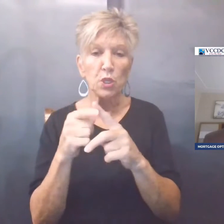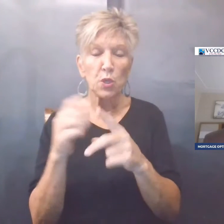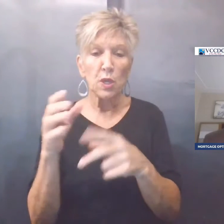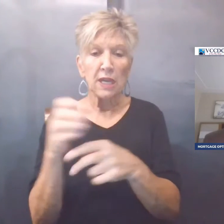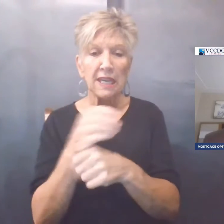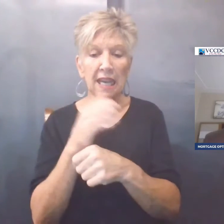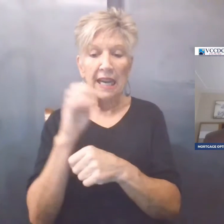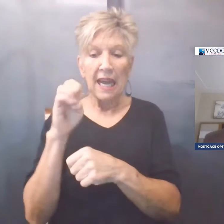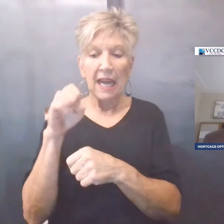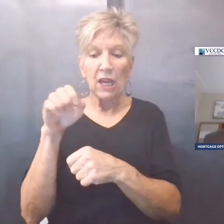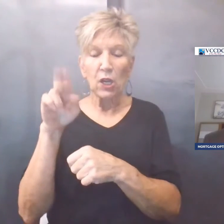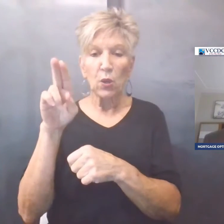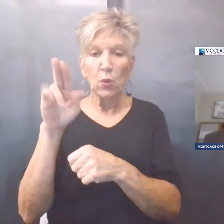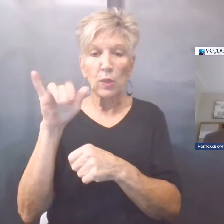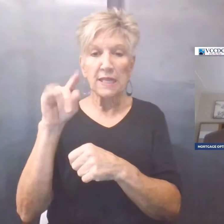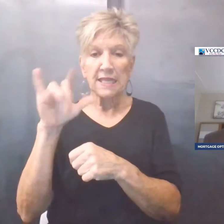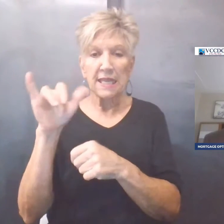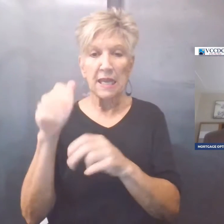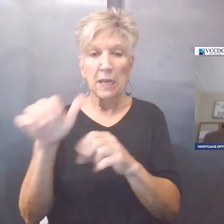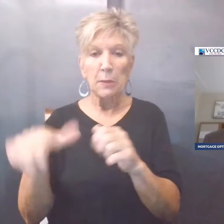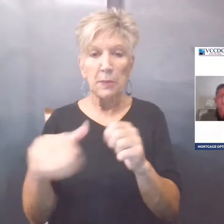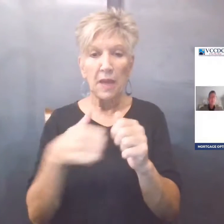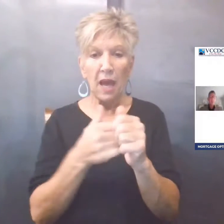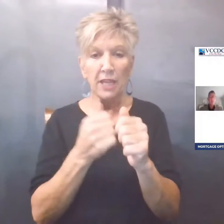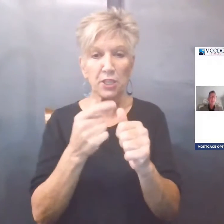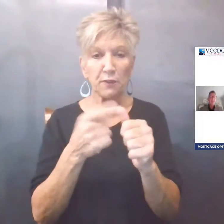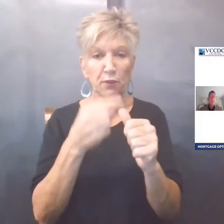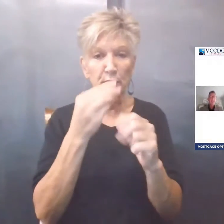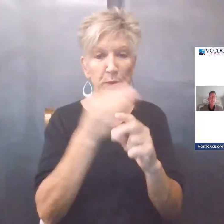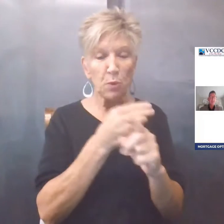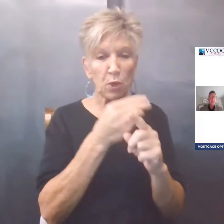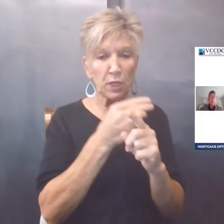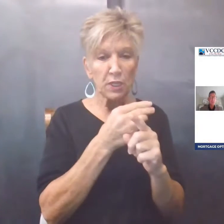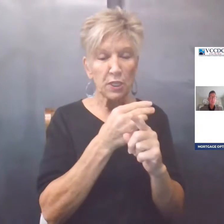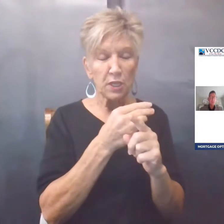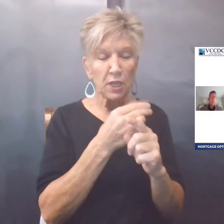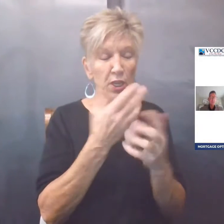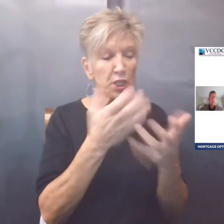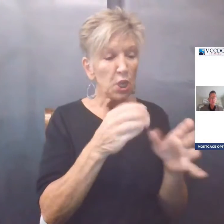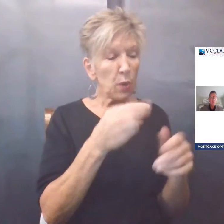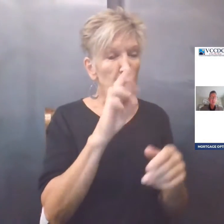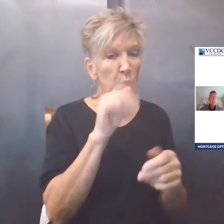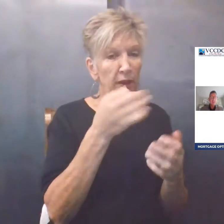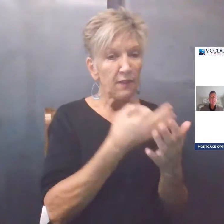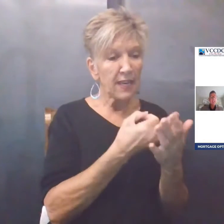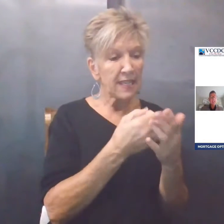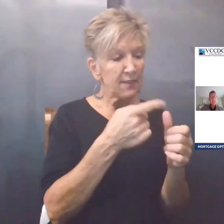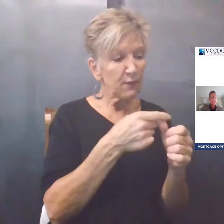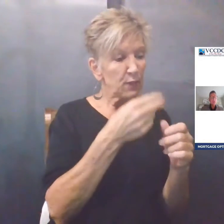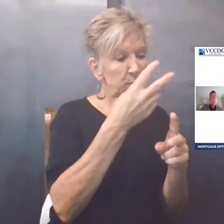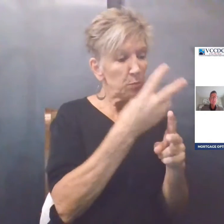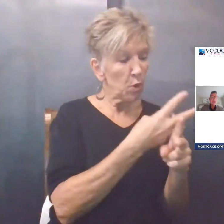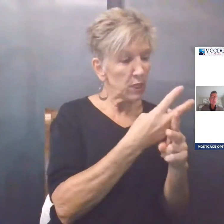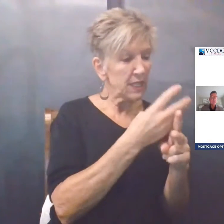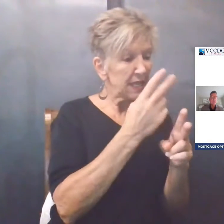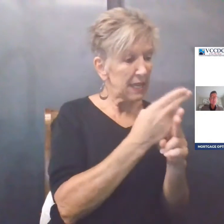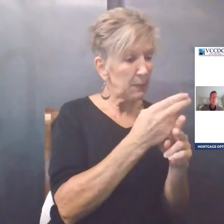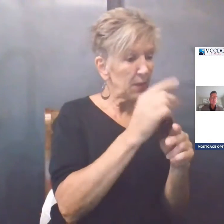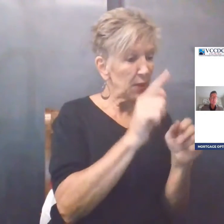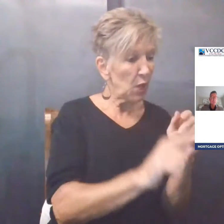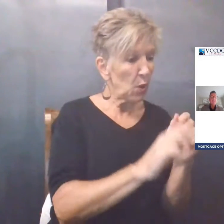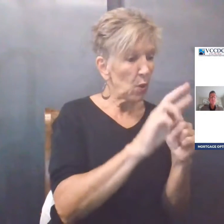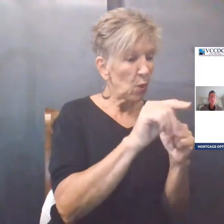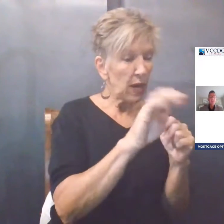first mortgage. So similar to the home equity loan, if a borrower doesn't want to refinance the first mortgage and keep that lower rate, they can get a Heloc behind the